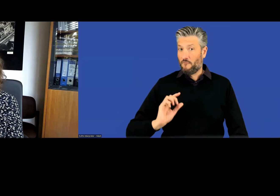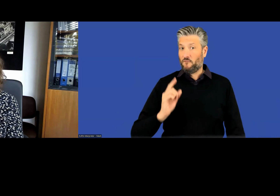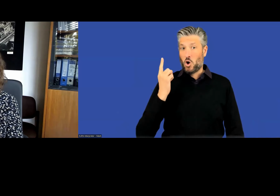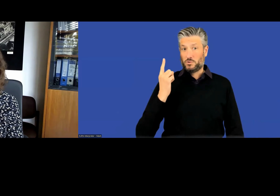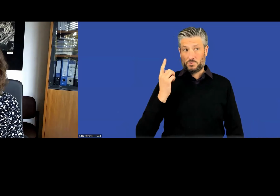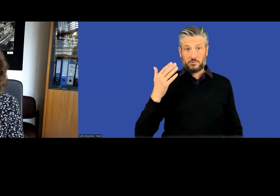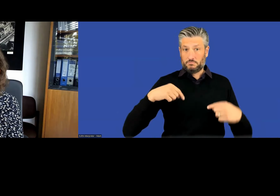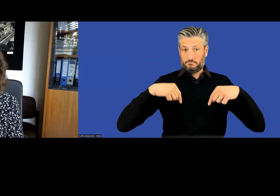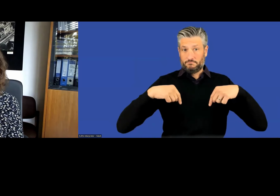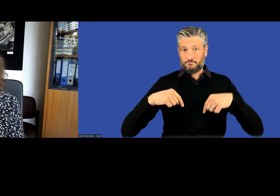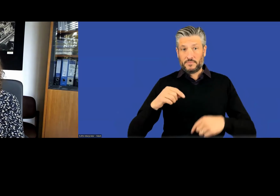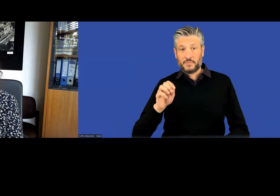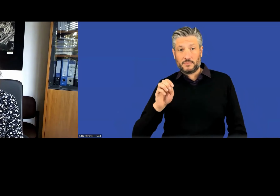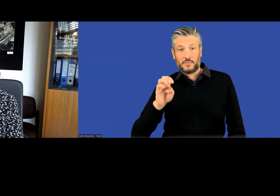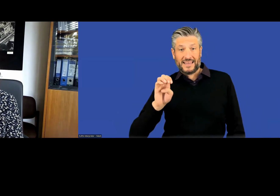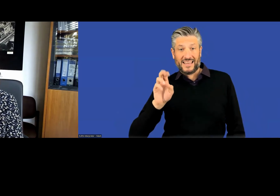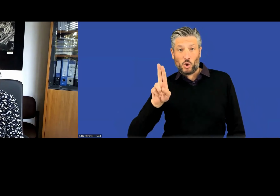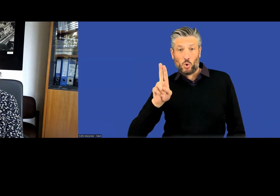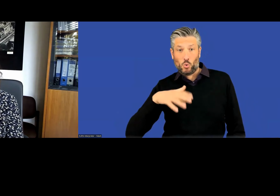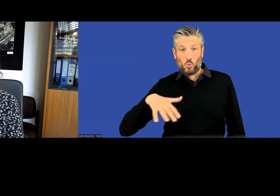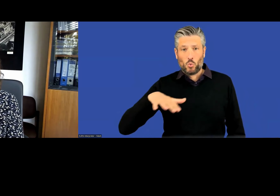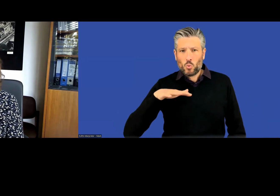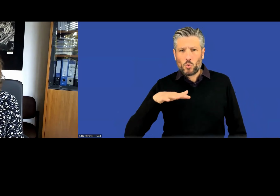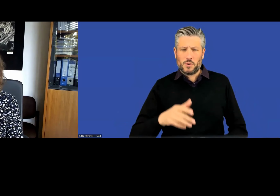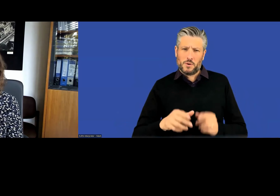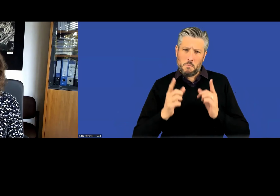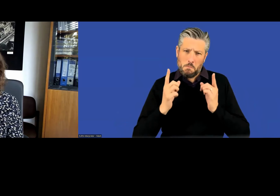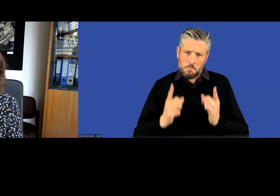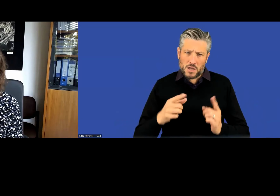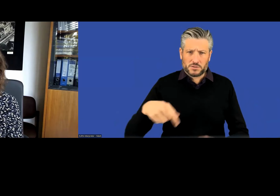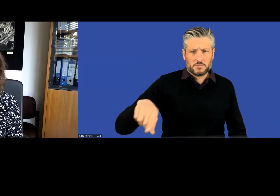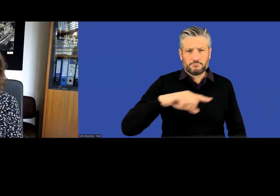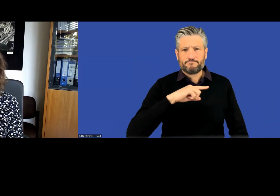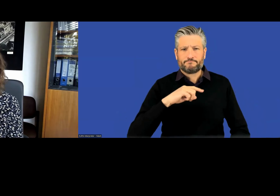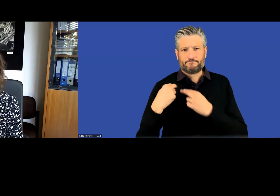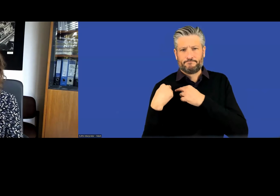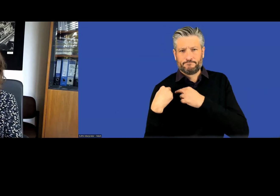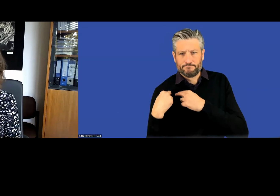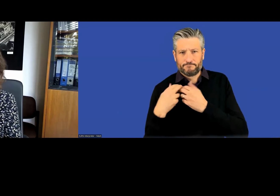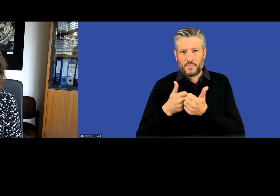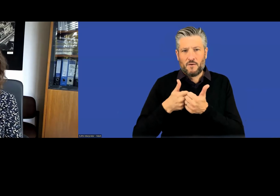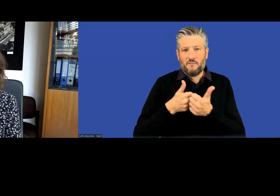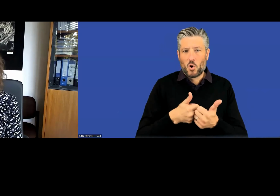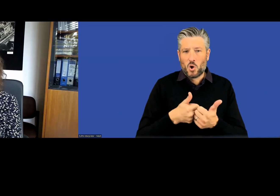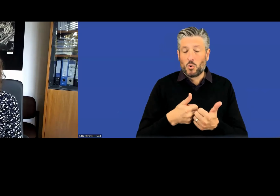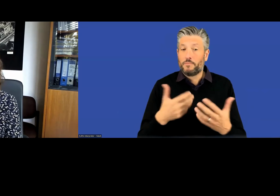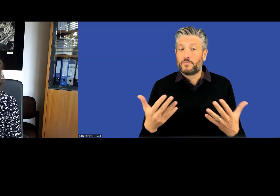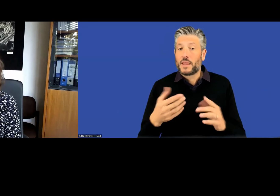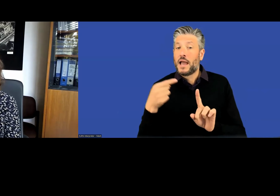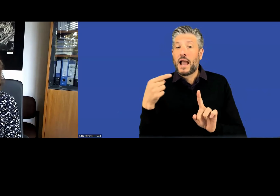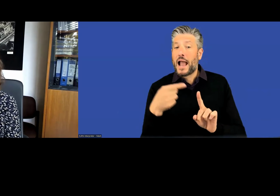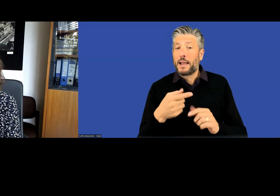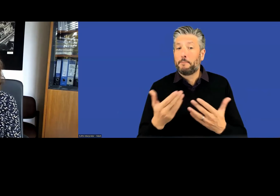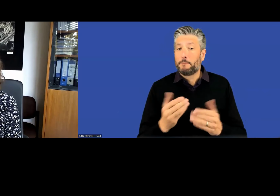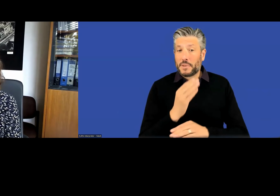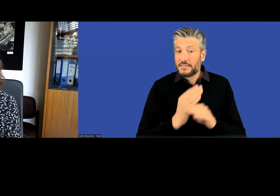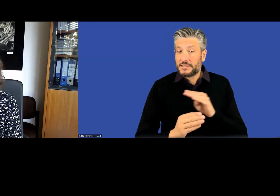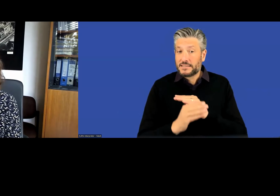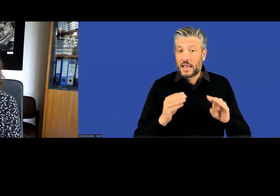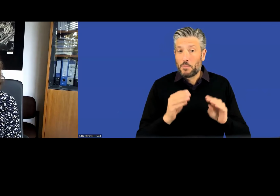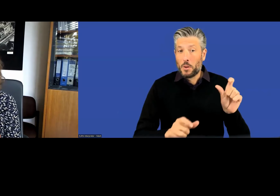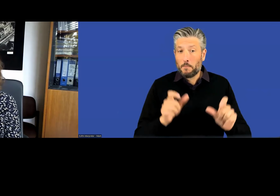accessibility obligations into the digital space. And it allows persons with disability in Europe, but also those of us in